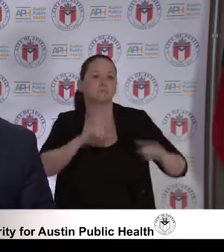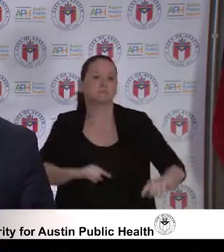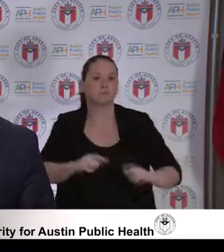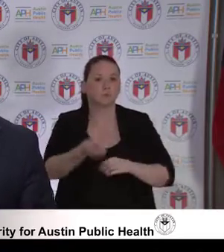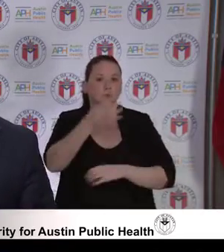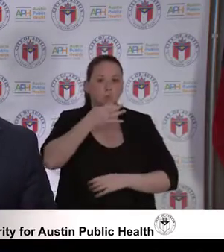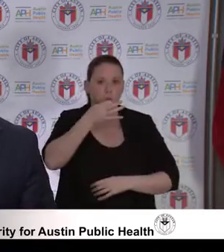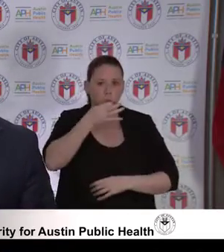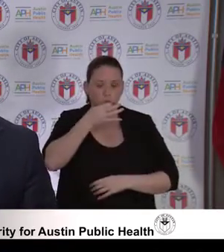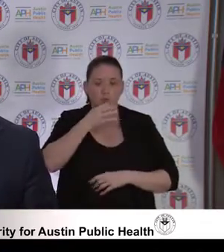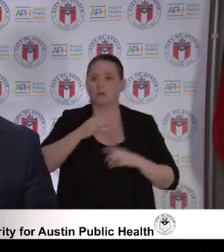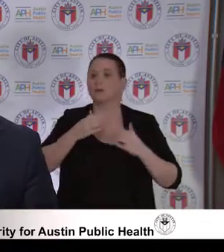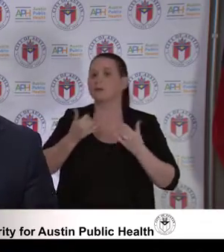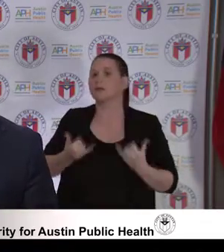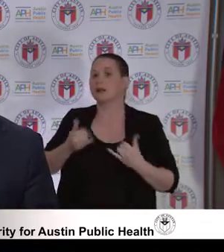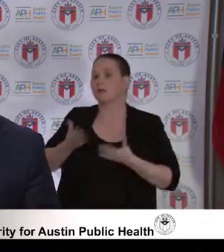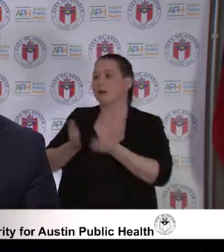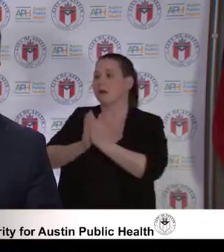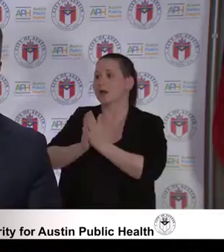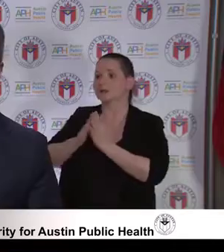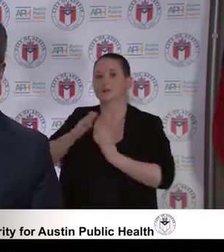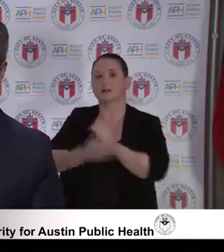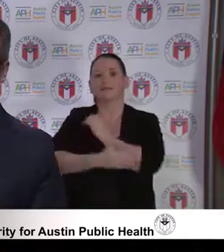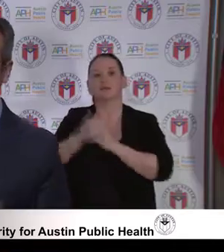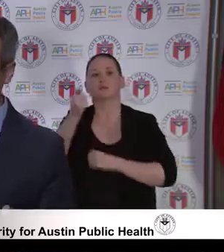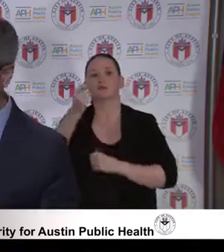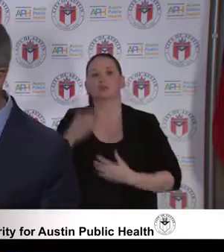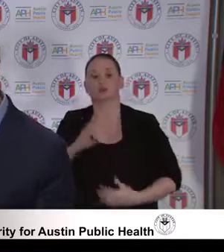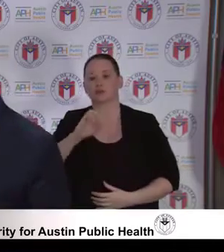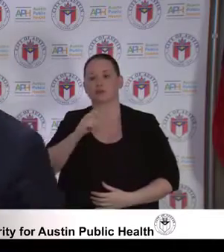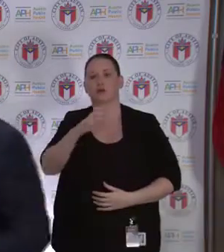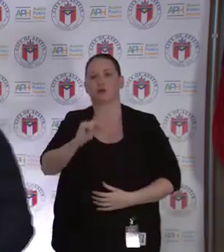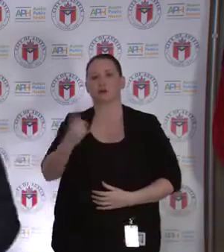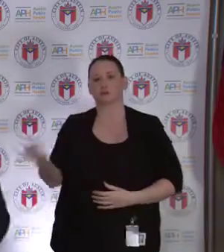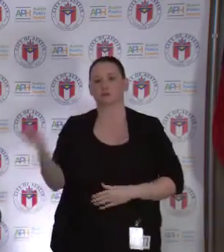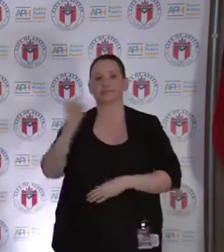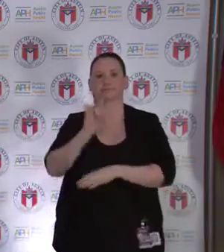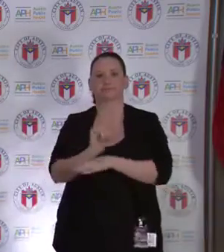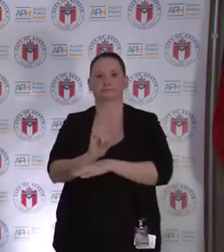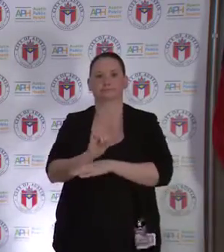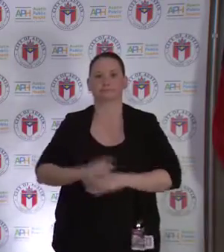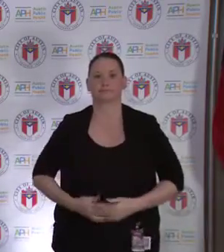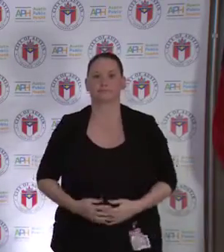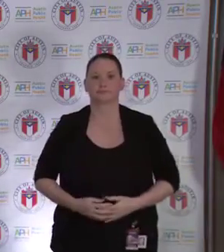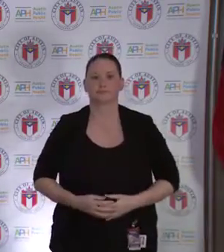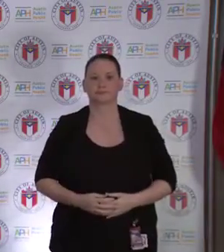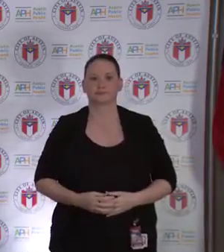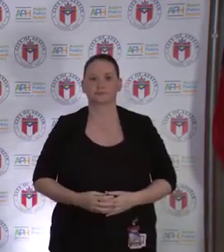a moment. Now I'd like to ask County Judge Eckhart to come to the stand. Thank you.